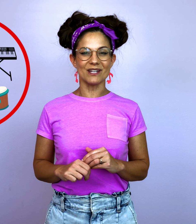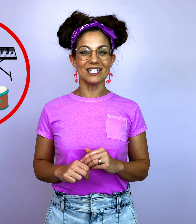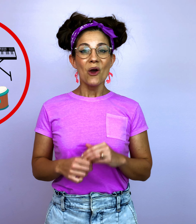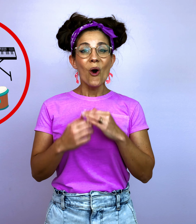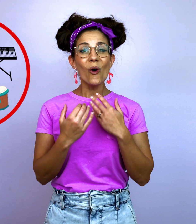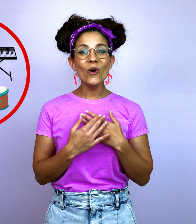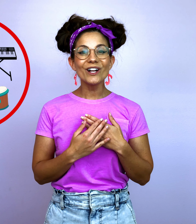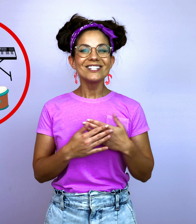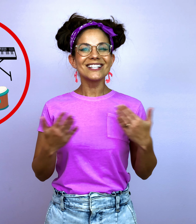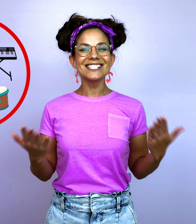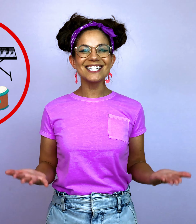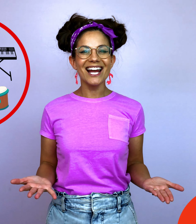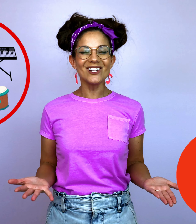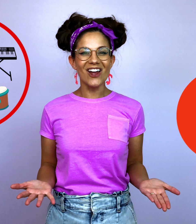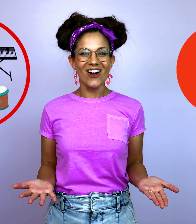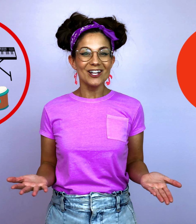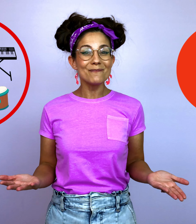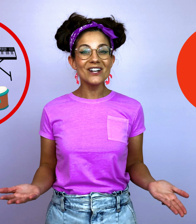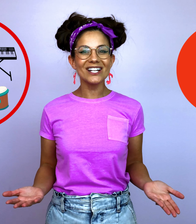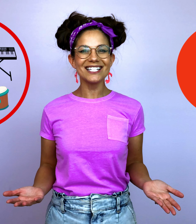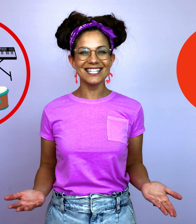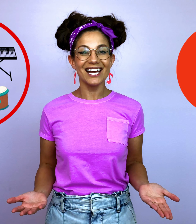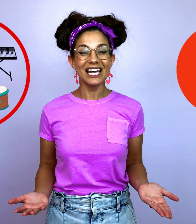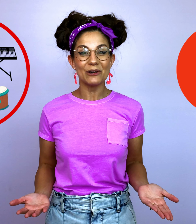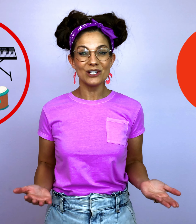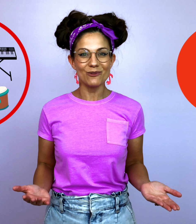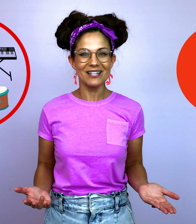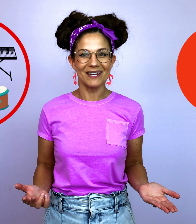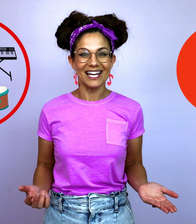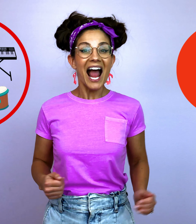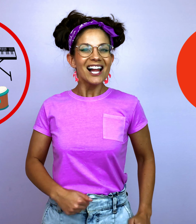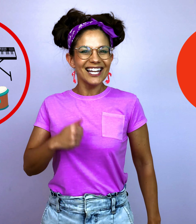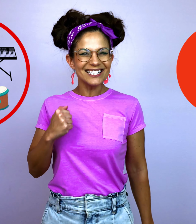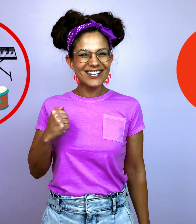instrument, or you can sign along in American Sign Language with me. Let's go!